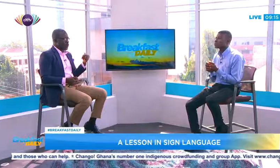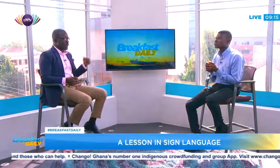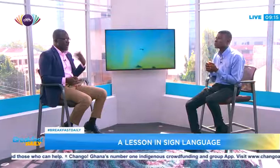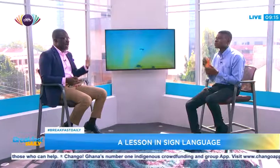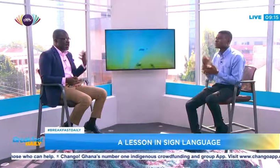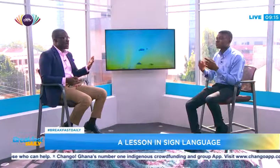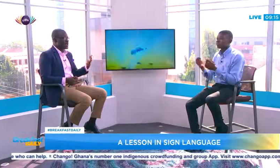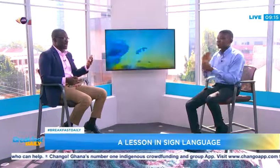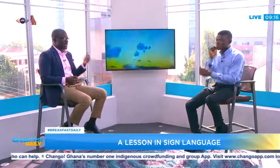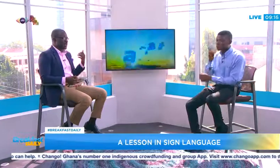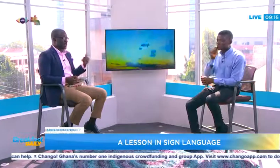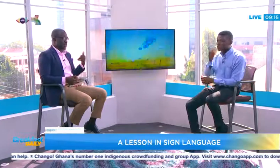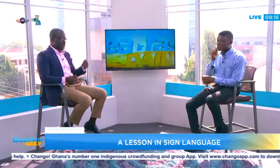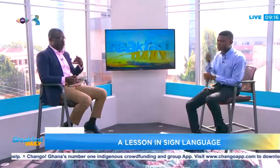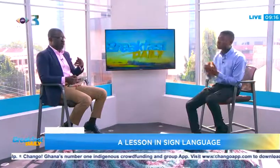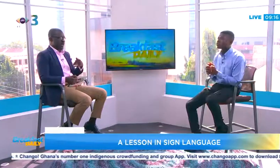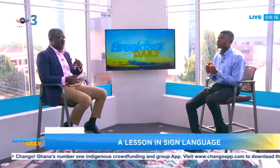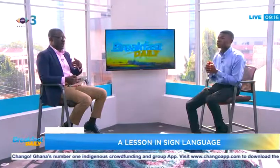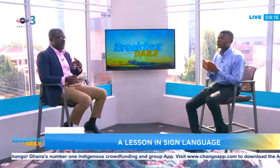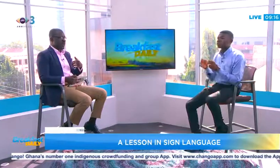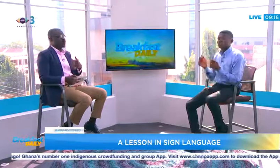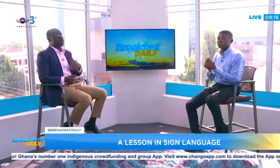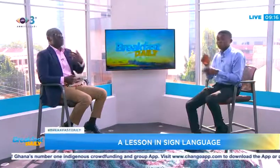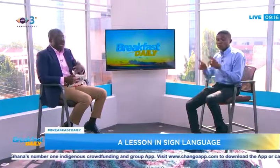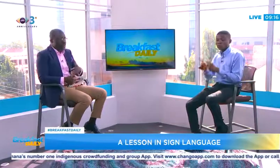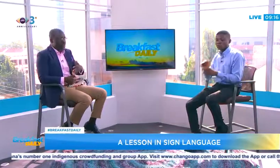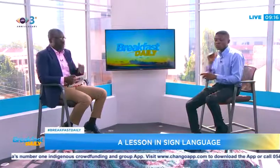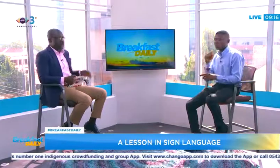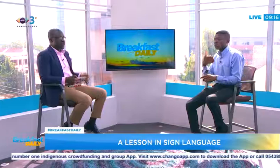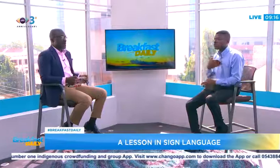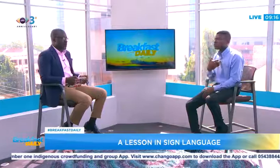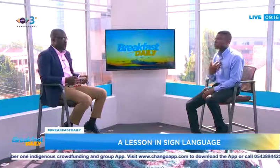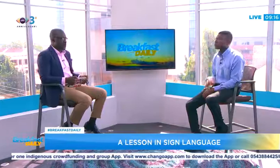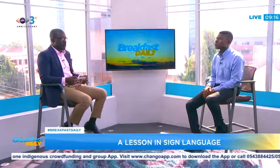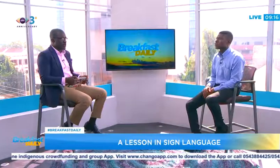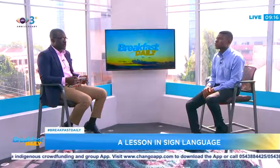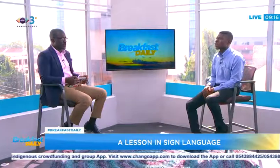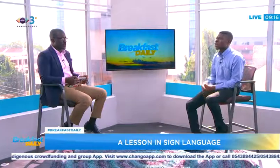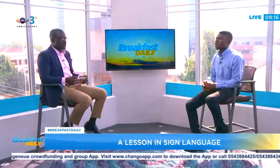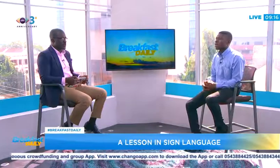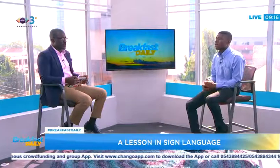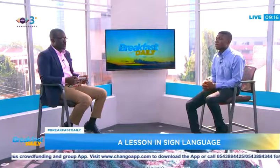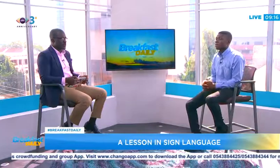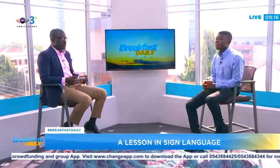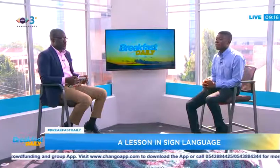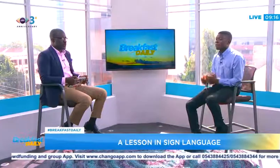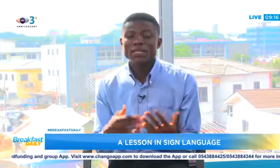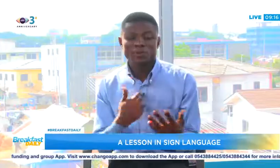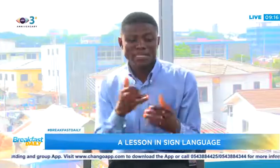on a daily basis, especially with people that don't have the hearing impairment, the speech impairment. With